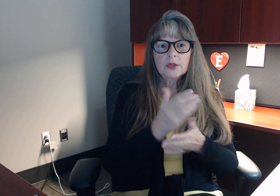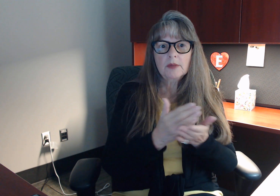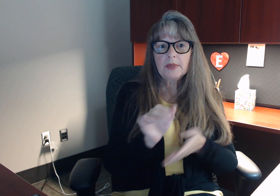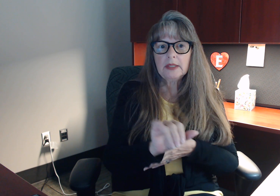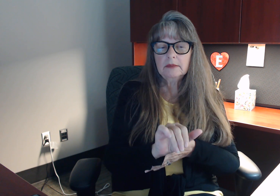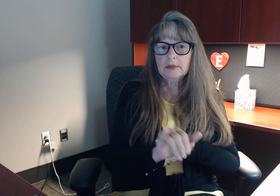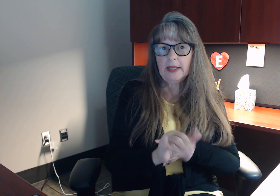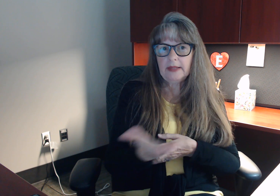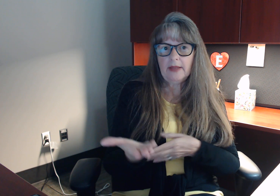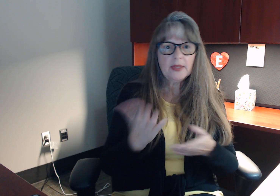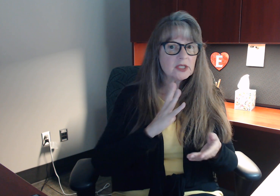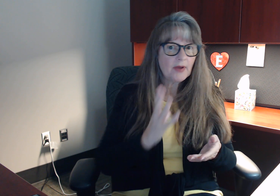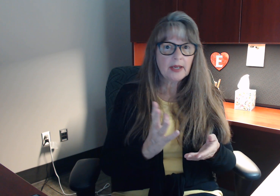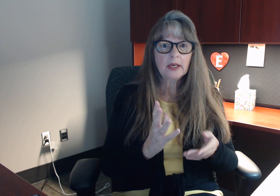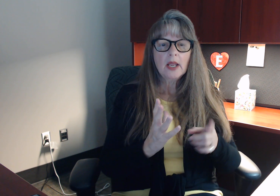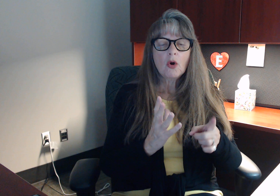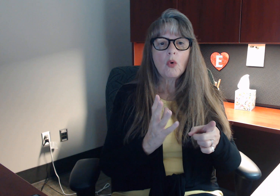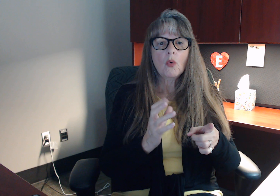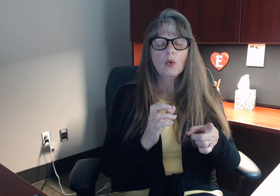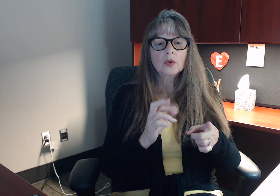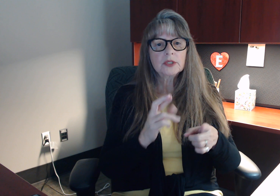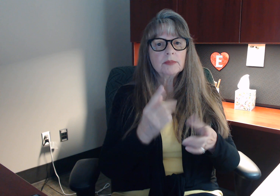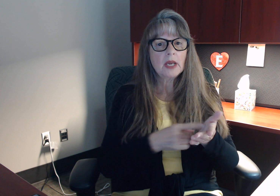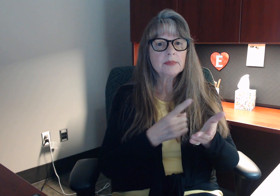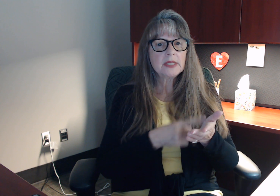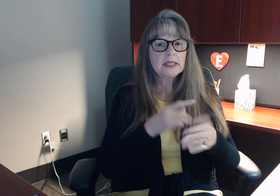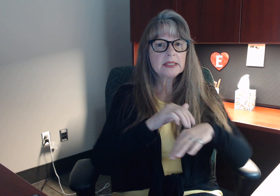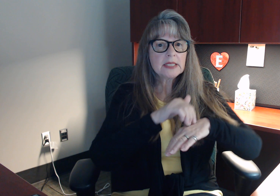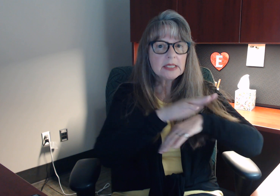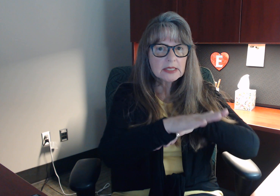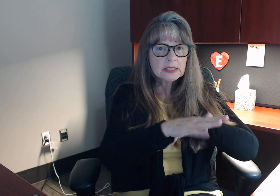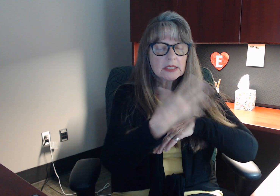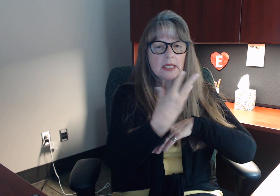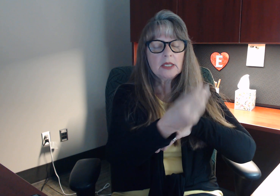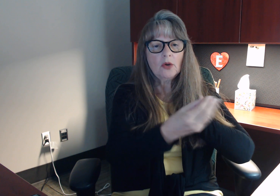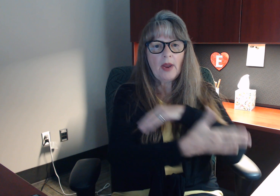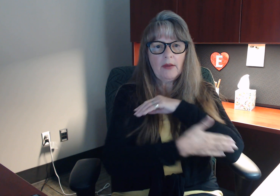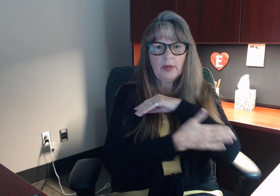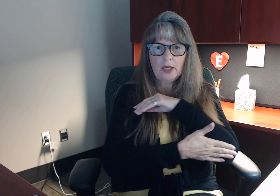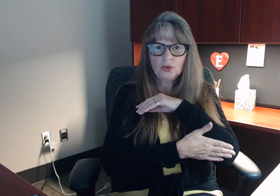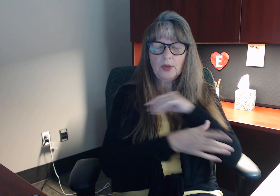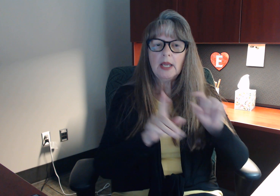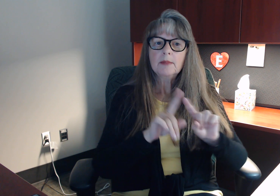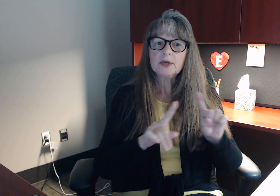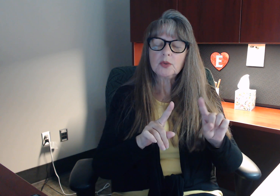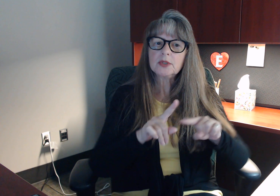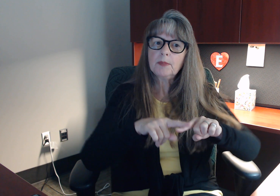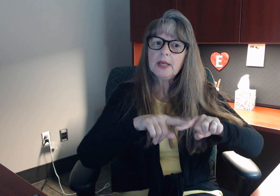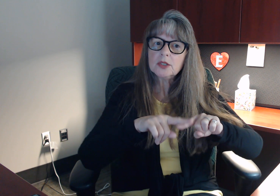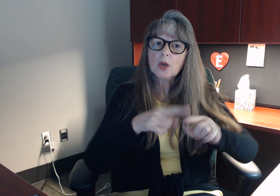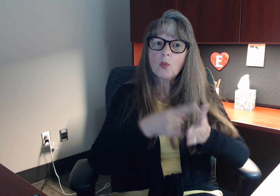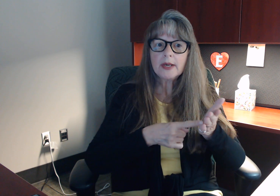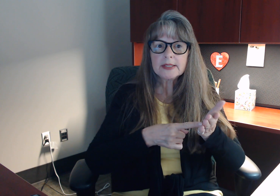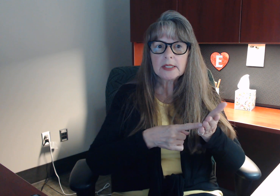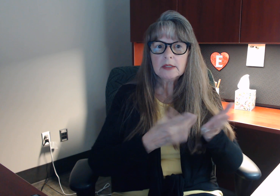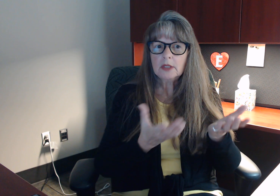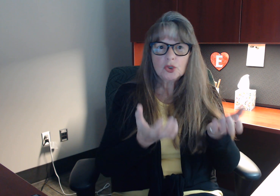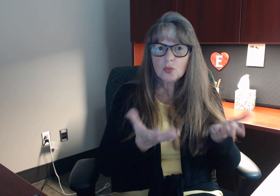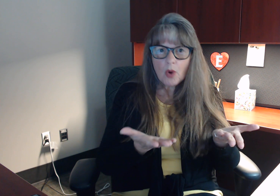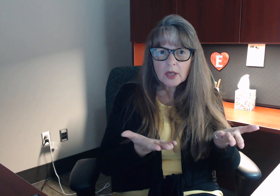something like that. That's fine. Or sometimes they send it, out of the country. But so it depends on what is it that you want. Do